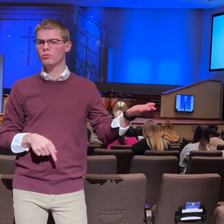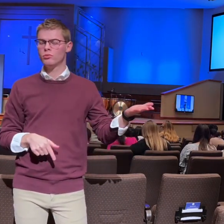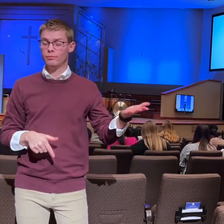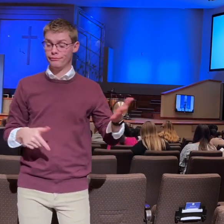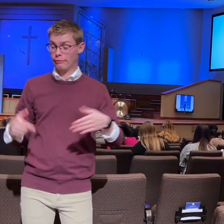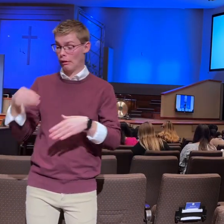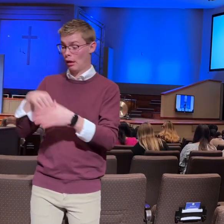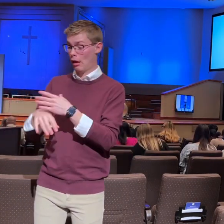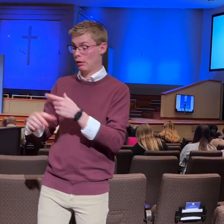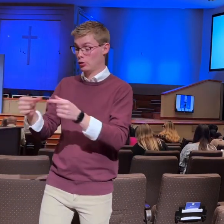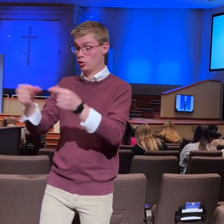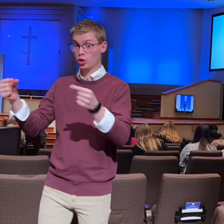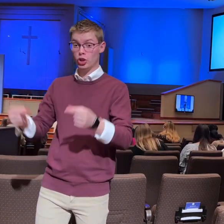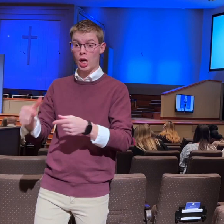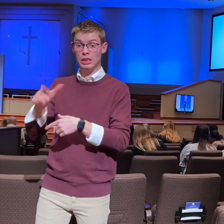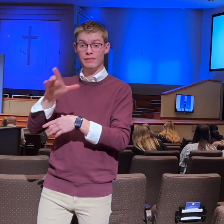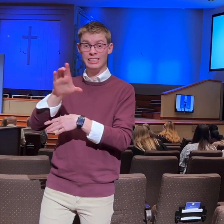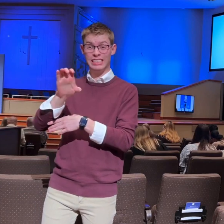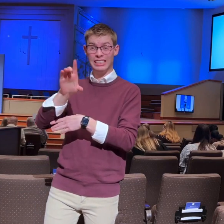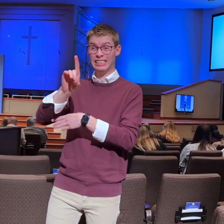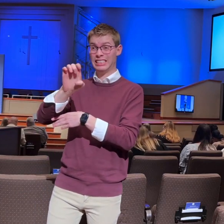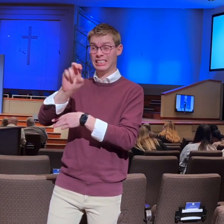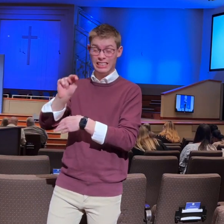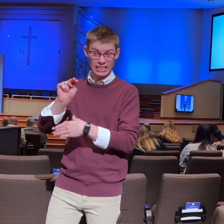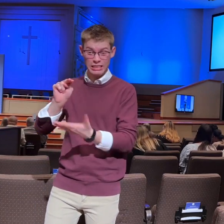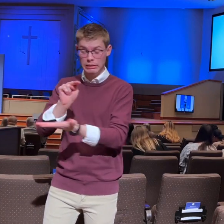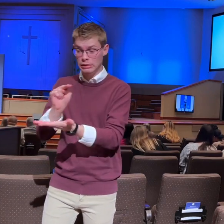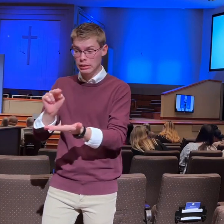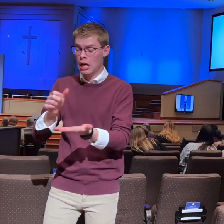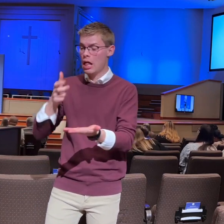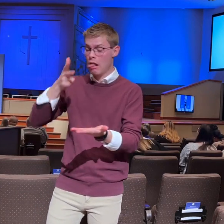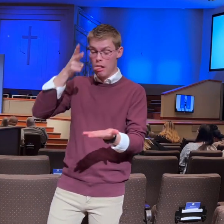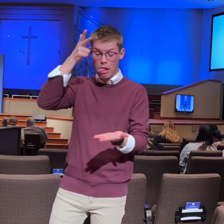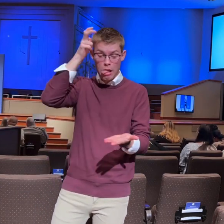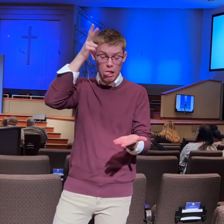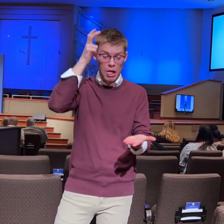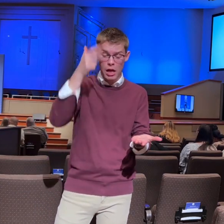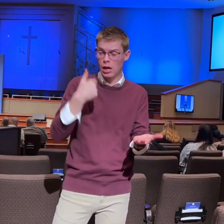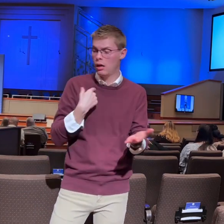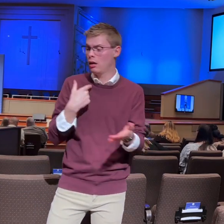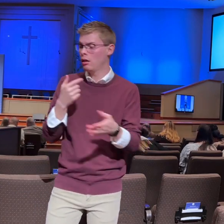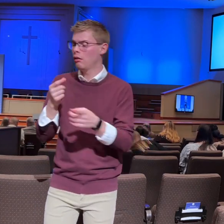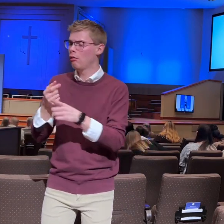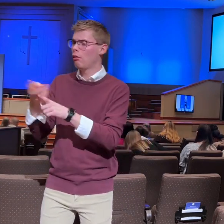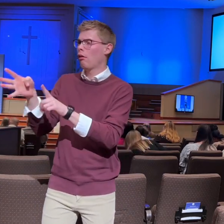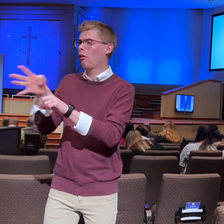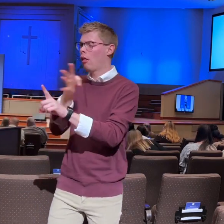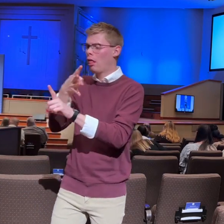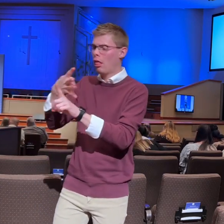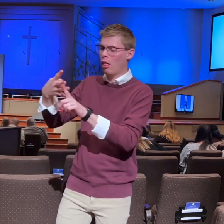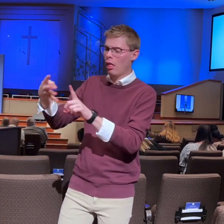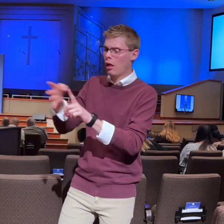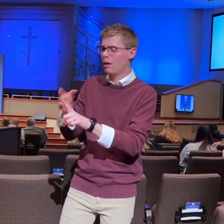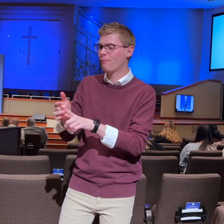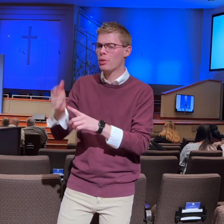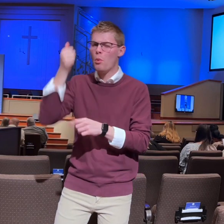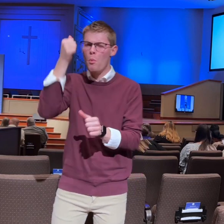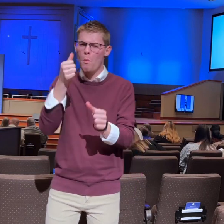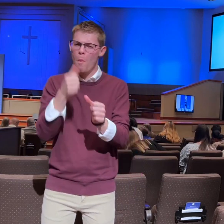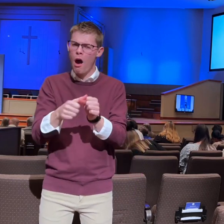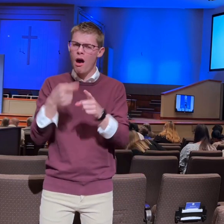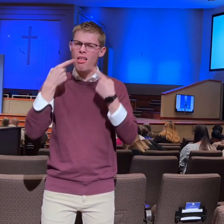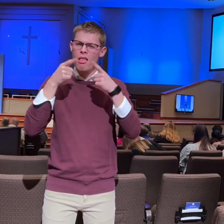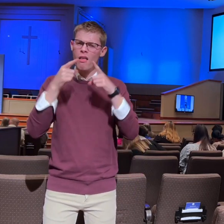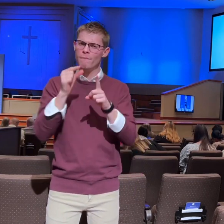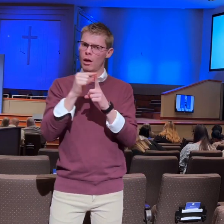Satan began questioning and twisting and contradicting the word of God. And you'll remember the famous words of Satan when he said to